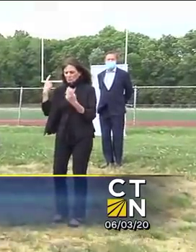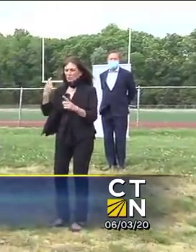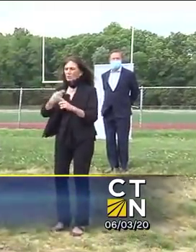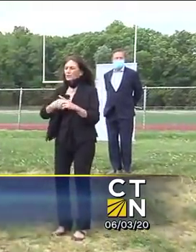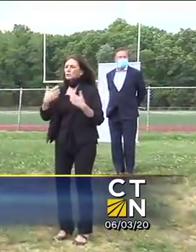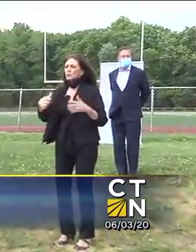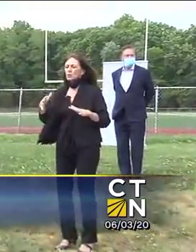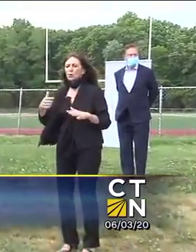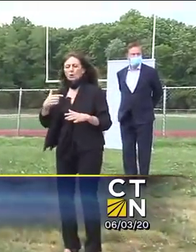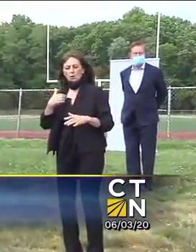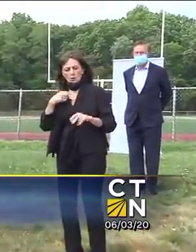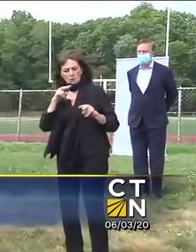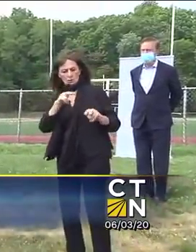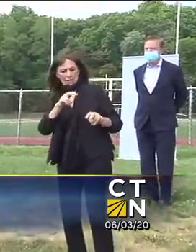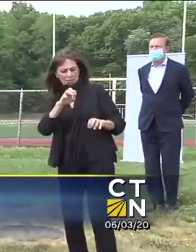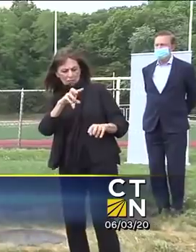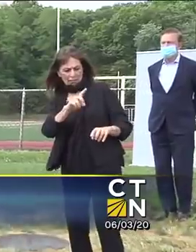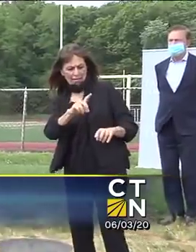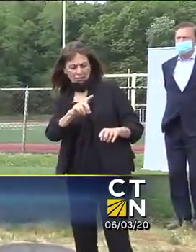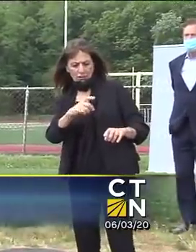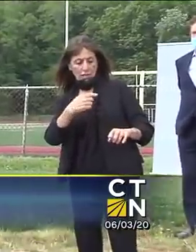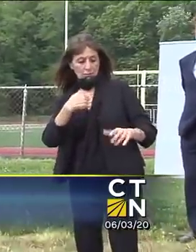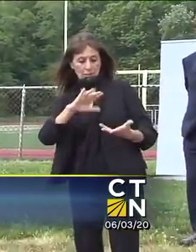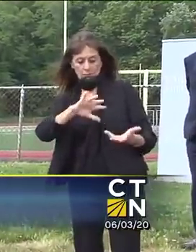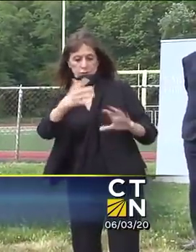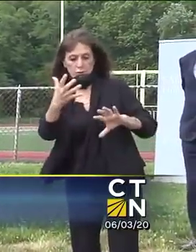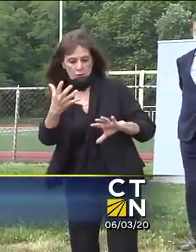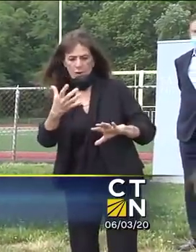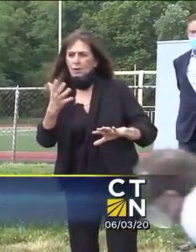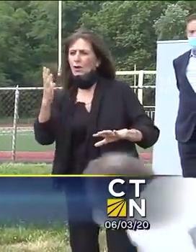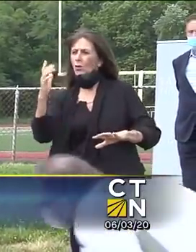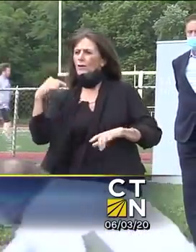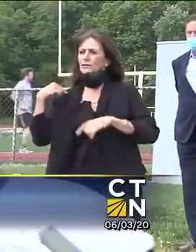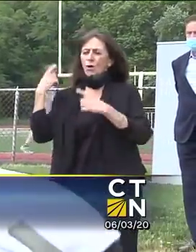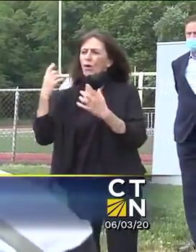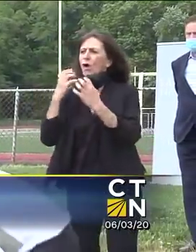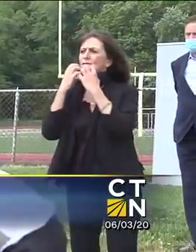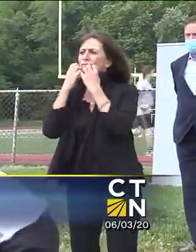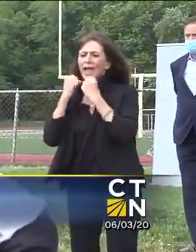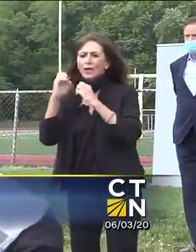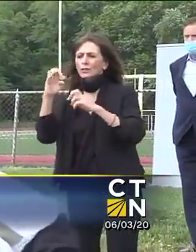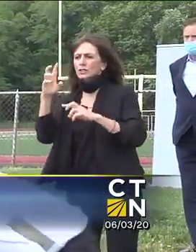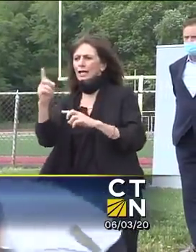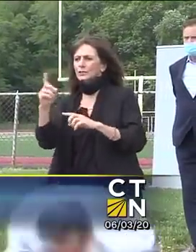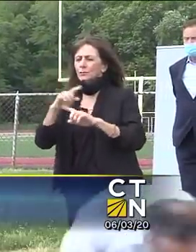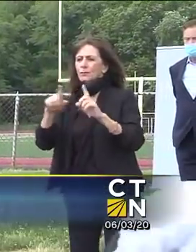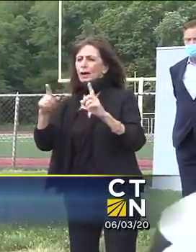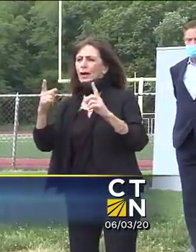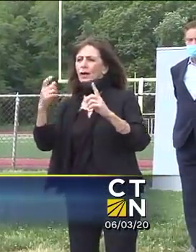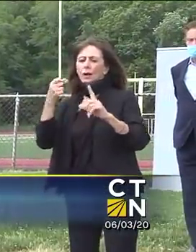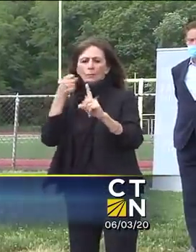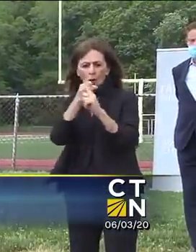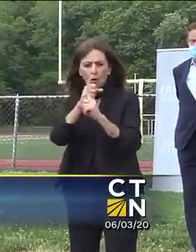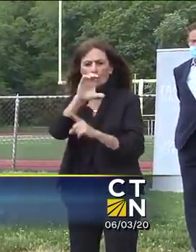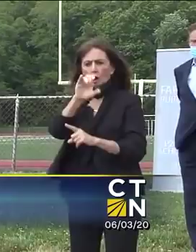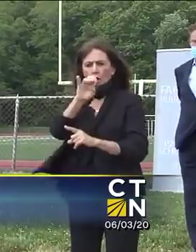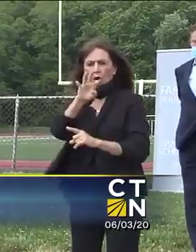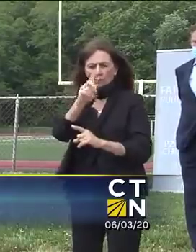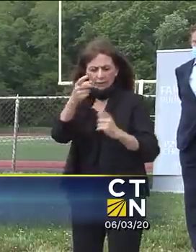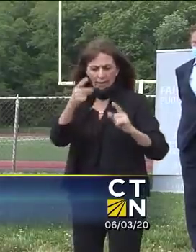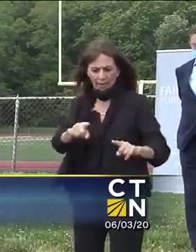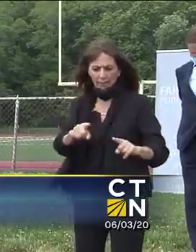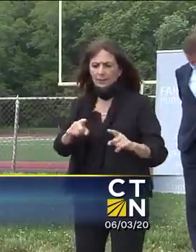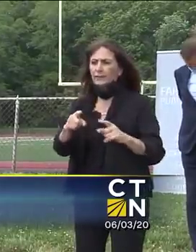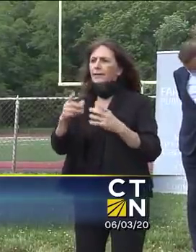we have valued in education for decades. And as if the pandemic of COVID was not enough, we are